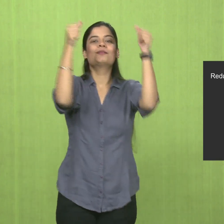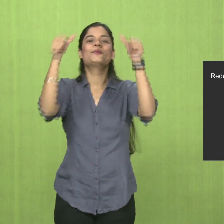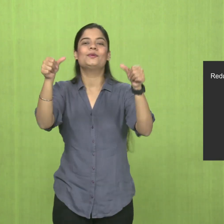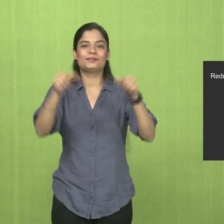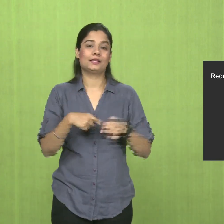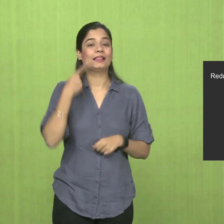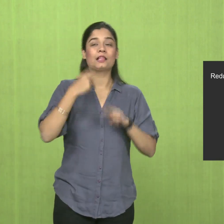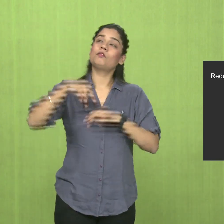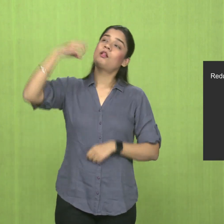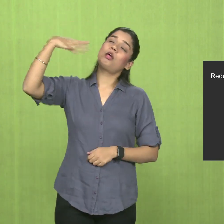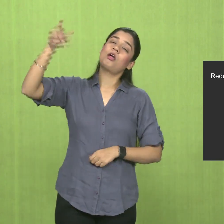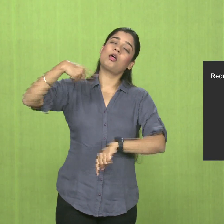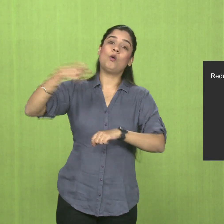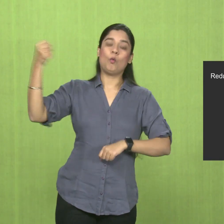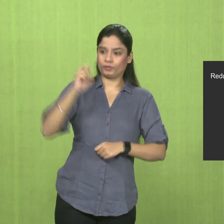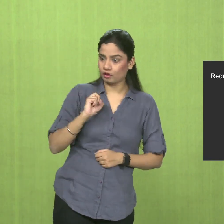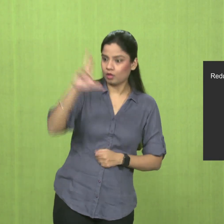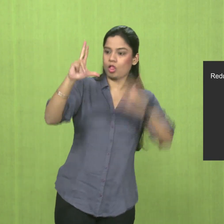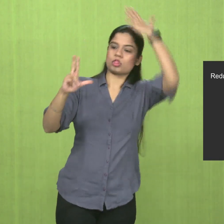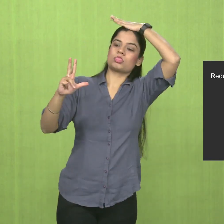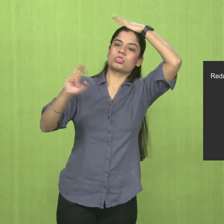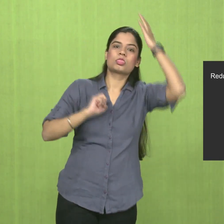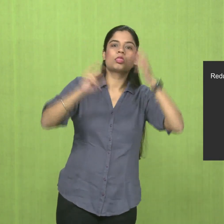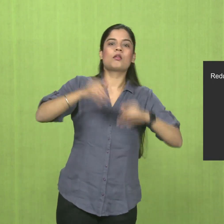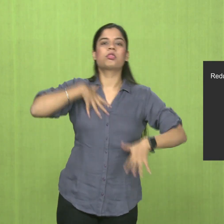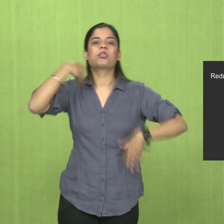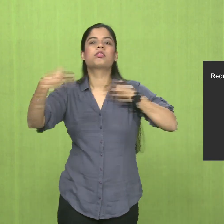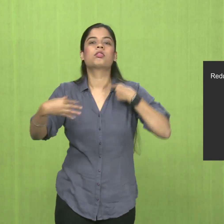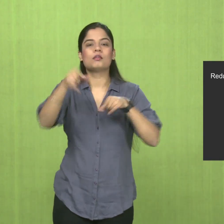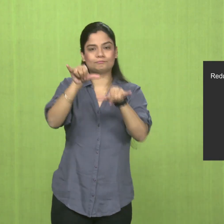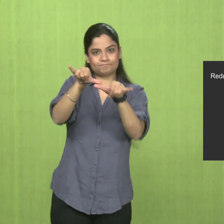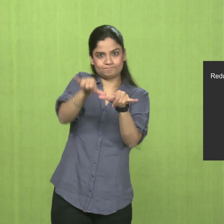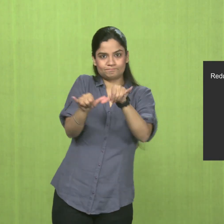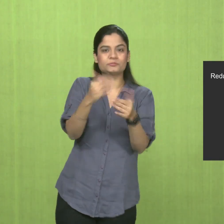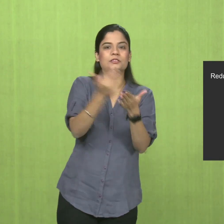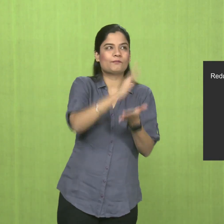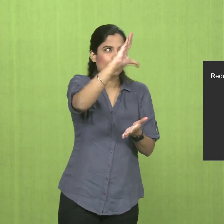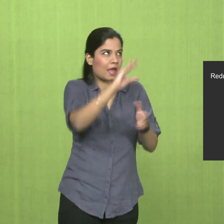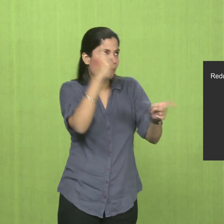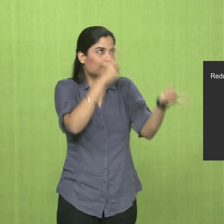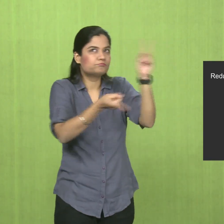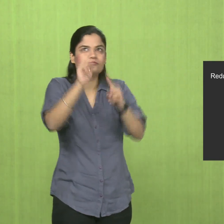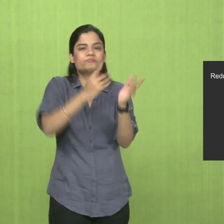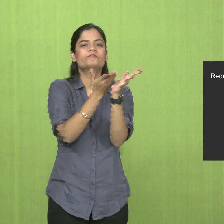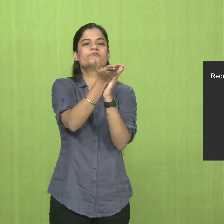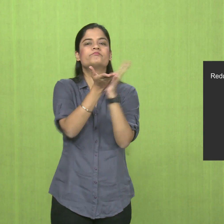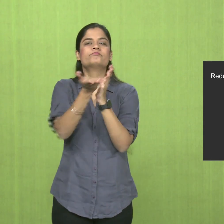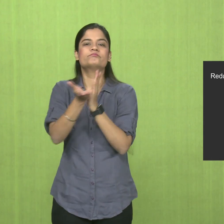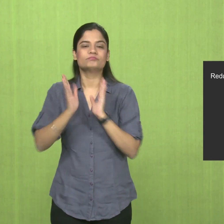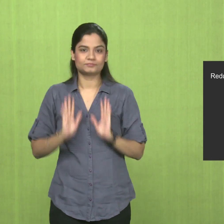you come back, you can switch it on. Don't waste electricity, and then you'll have to give another resource, that is your money. So reduce the usage